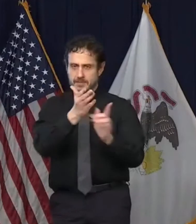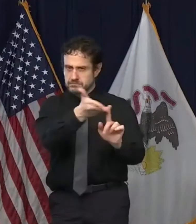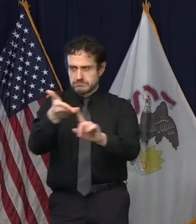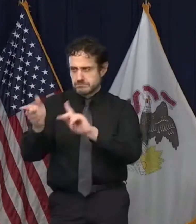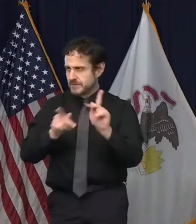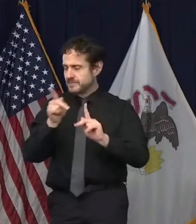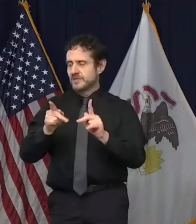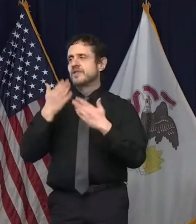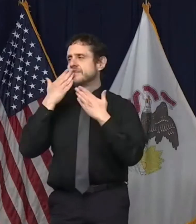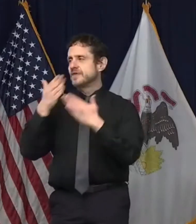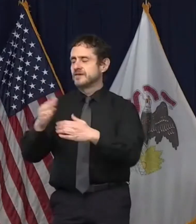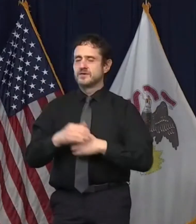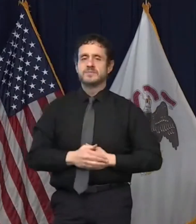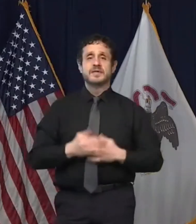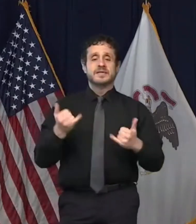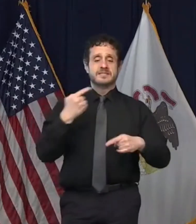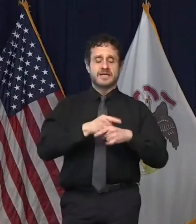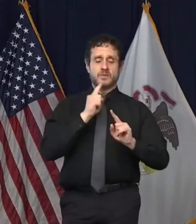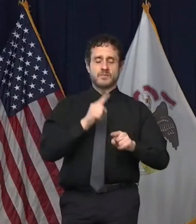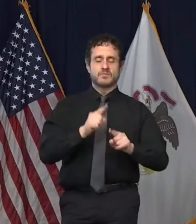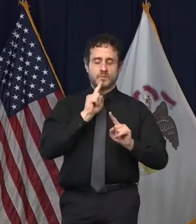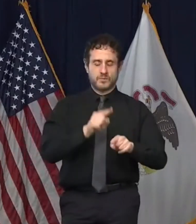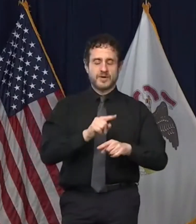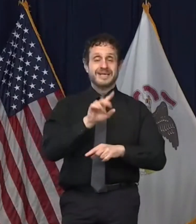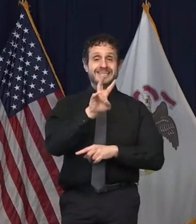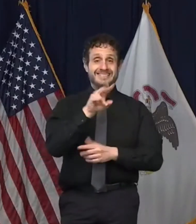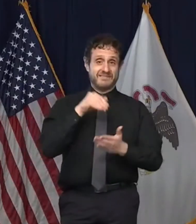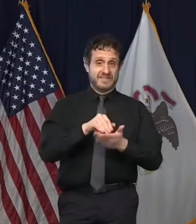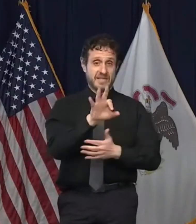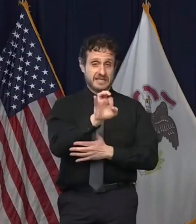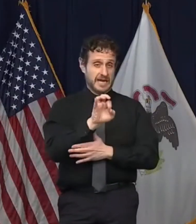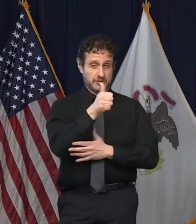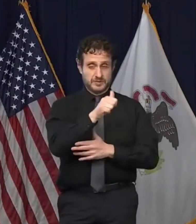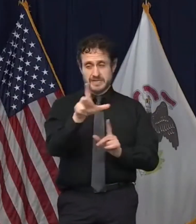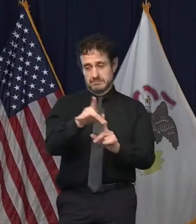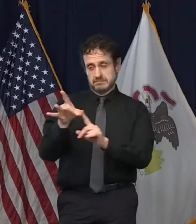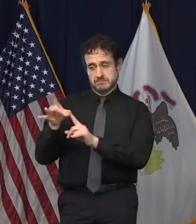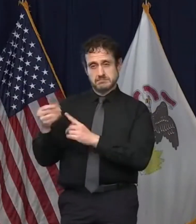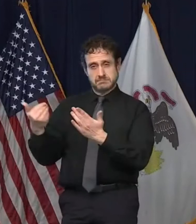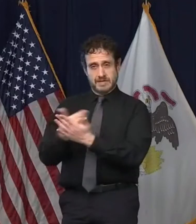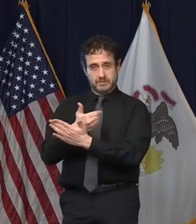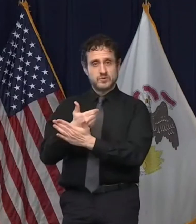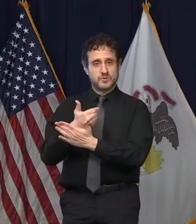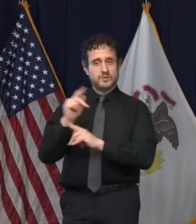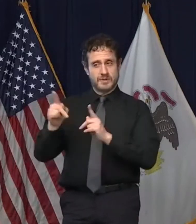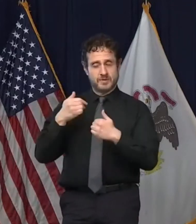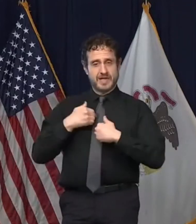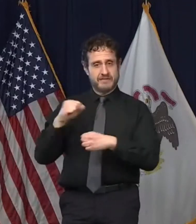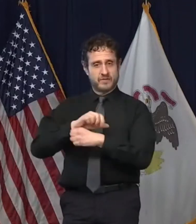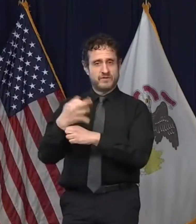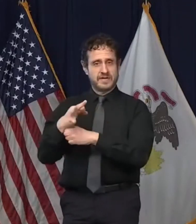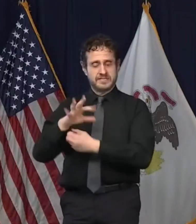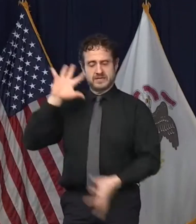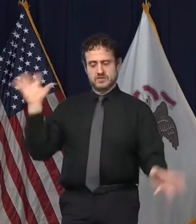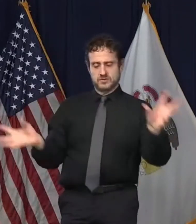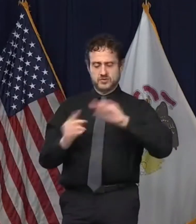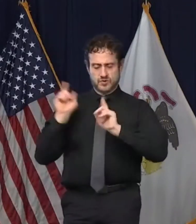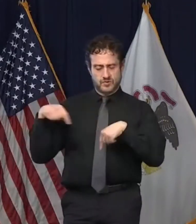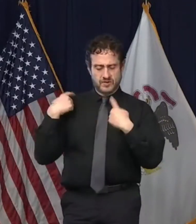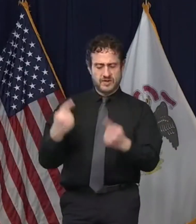Today, we are reporting 7,910 new individuals that were diagnosed with COVID-19 for a total